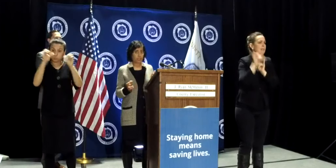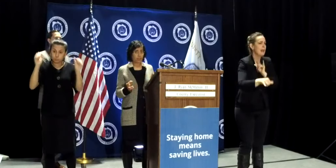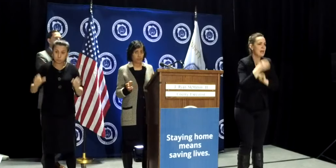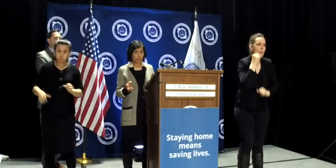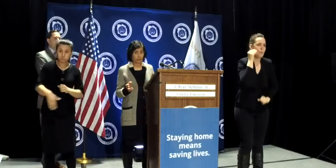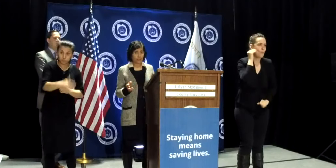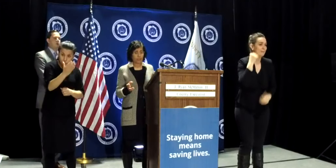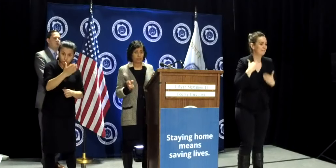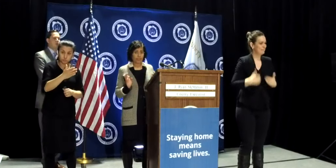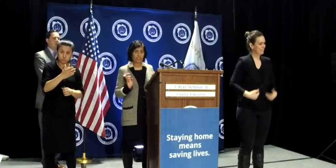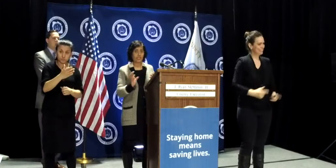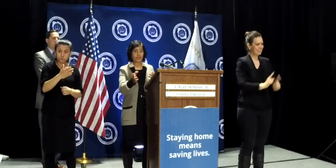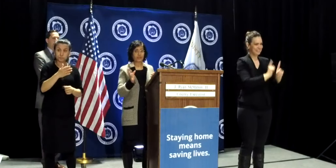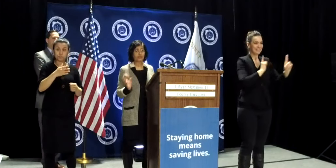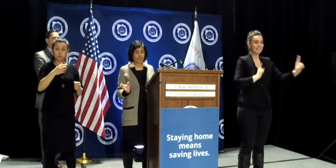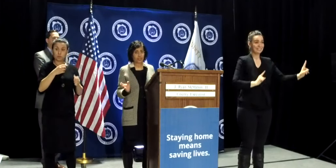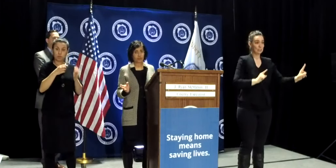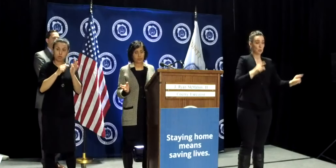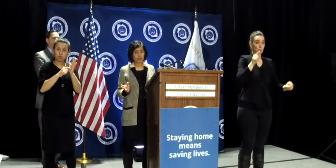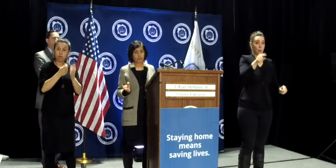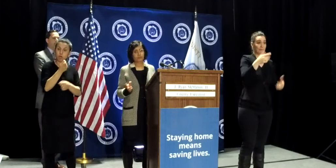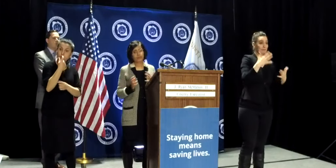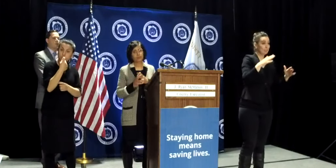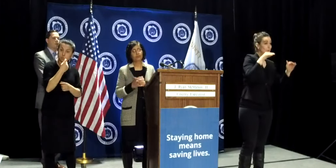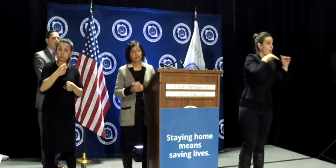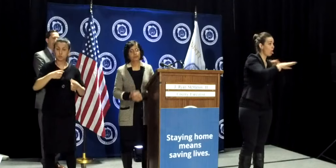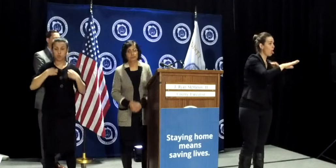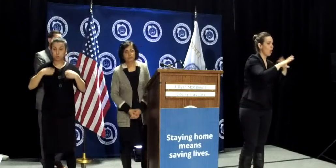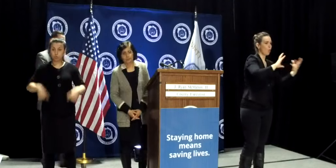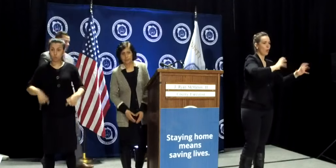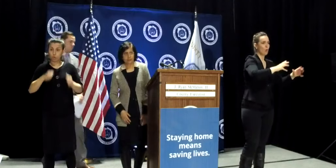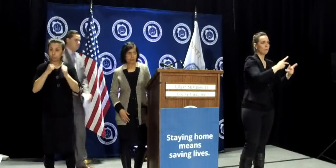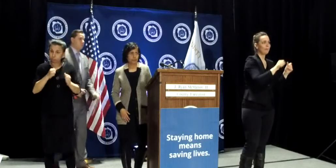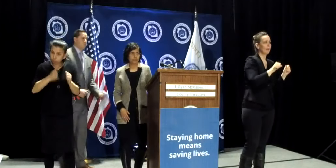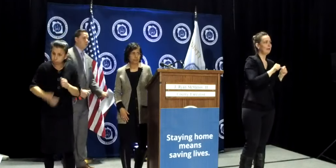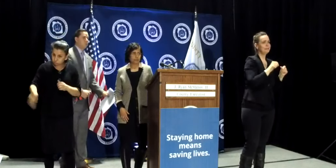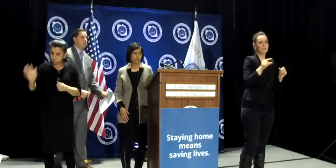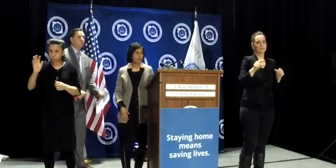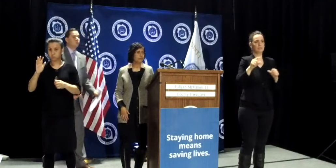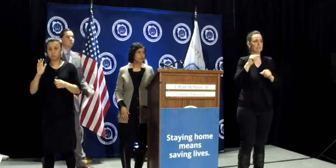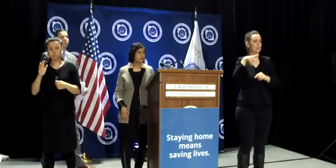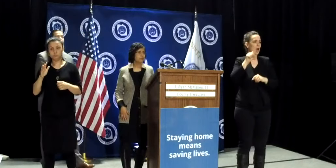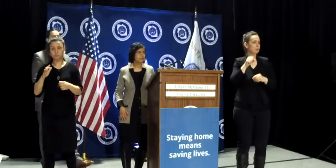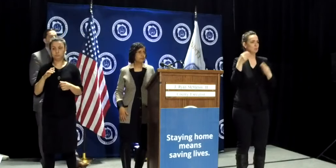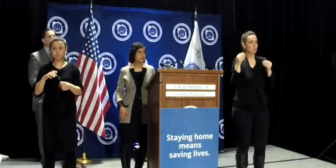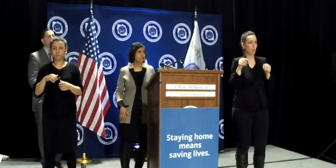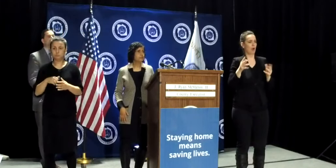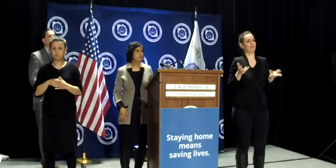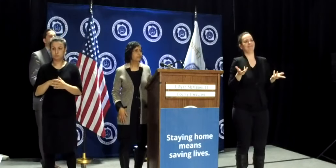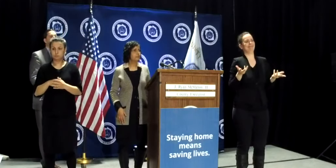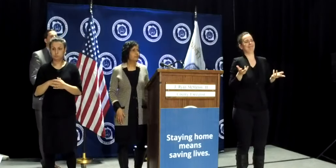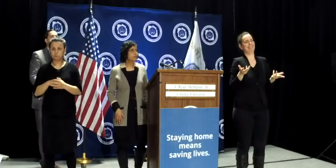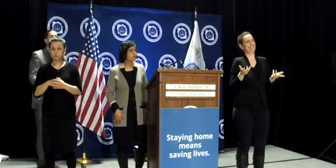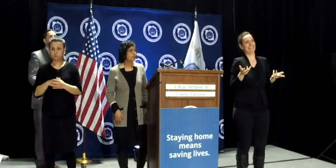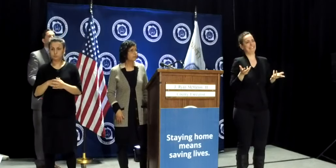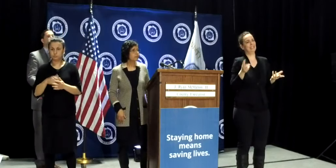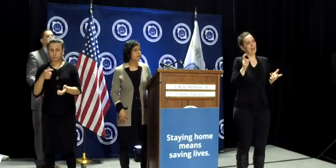shouldn't be sick themselves, because they're going to infect other people. So. How specifically